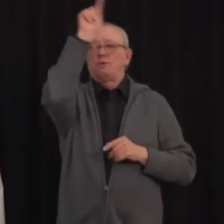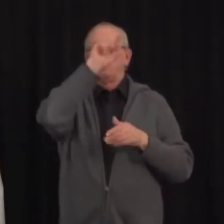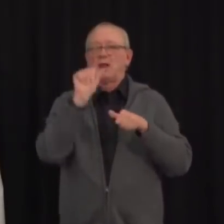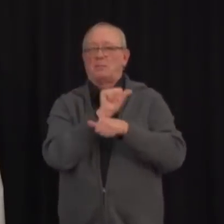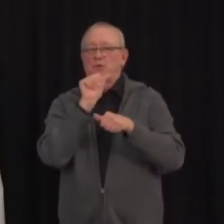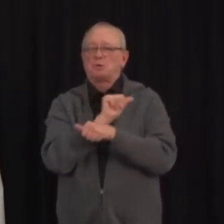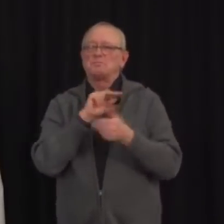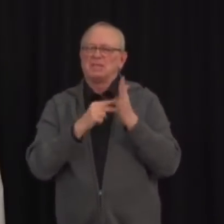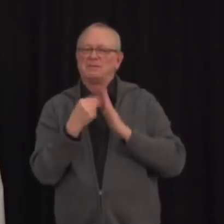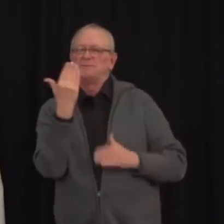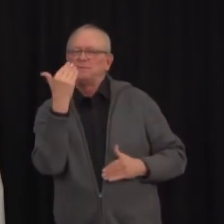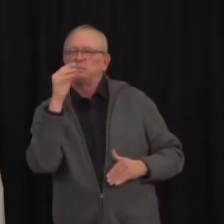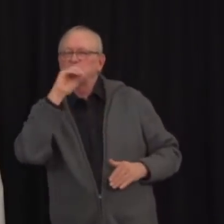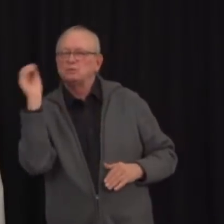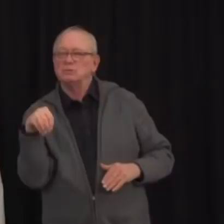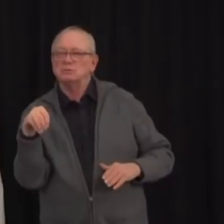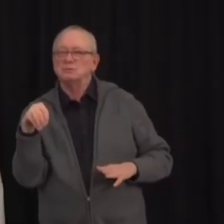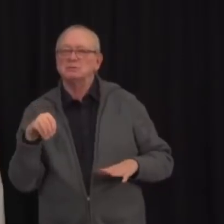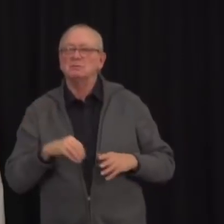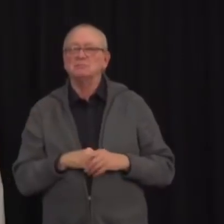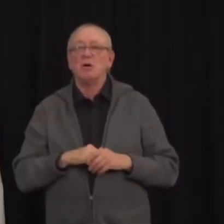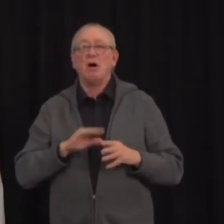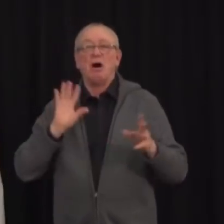these schools have a combined total of